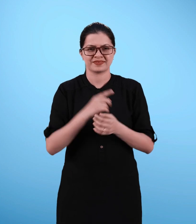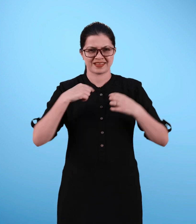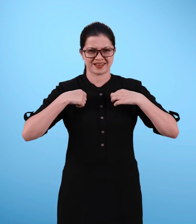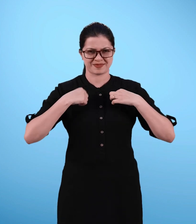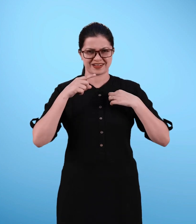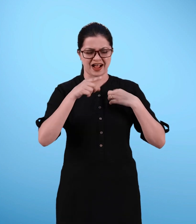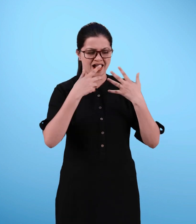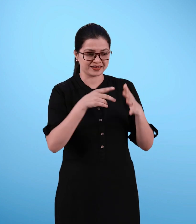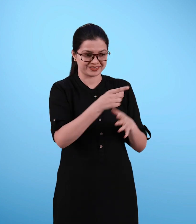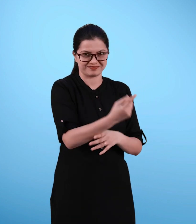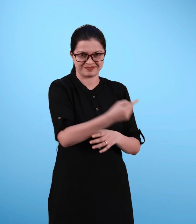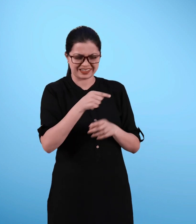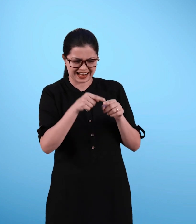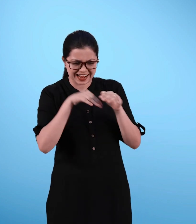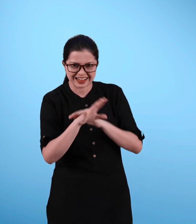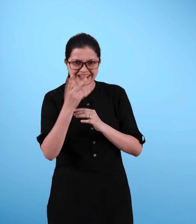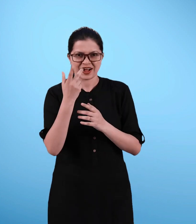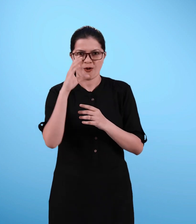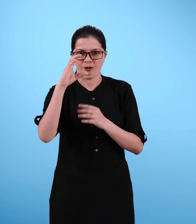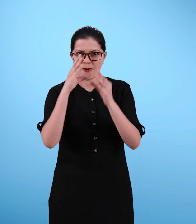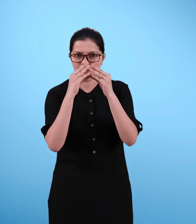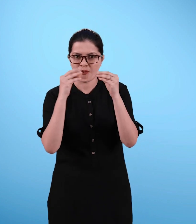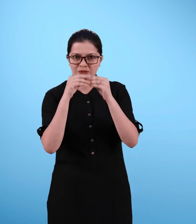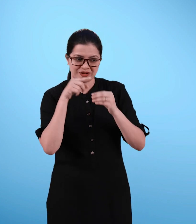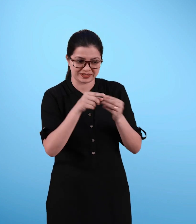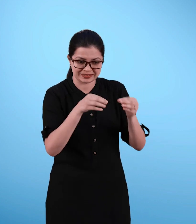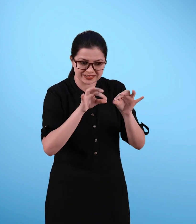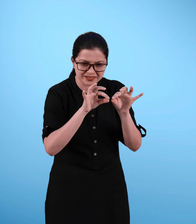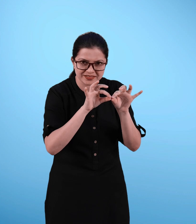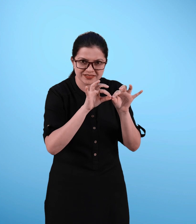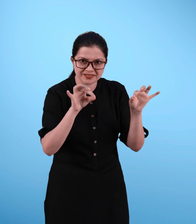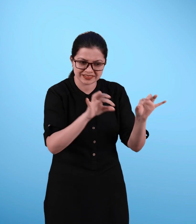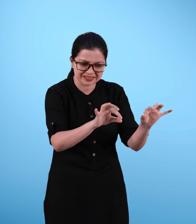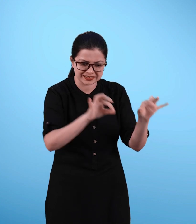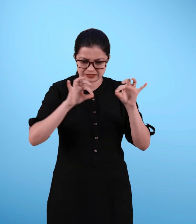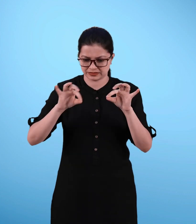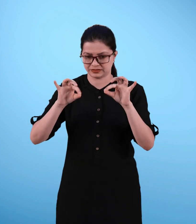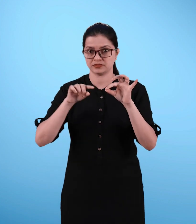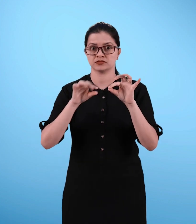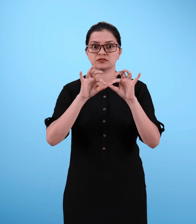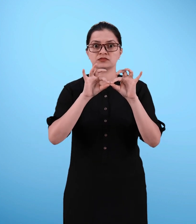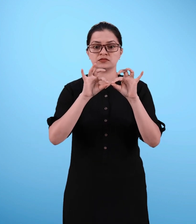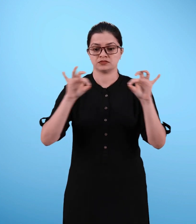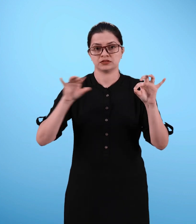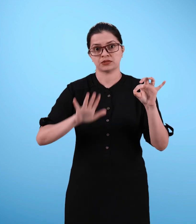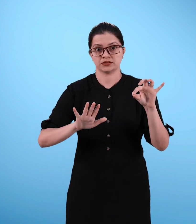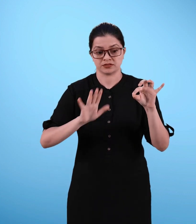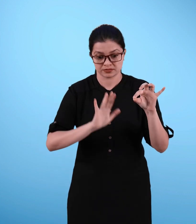Take out a yarn from a piece of cotton fabric. Now, press one end of the yarn. Place